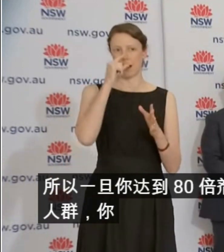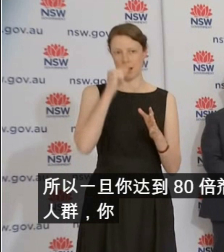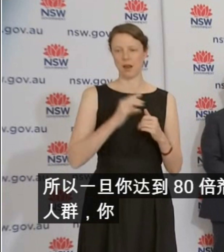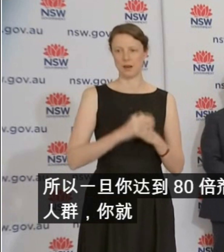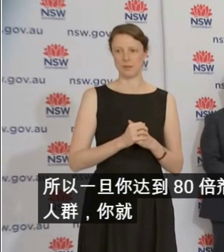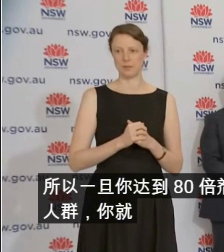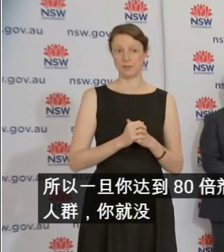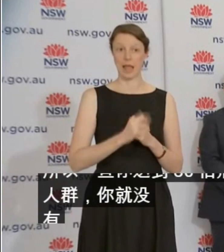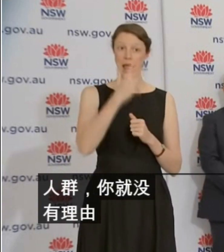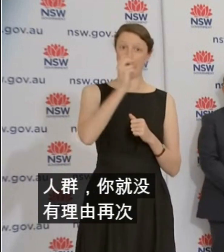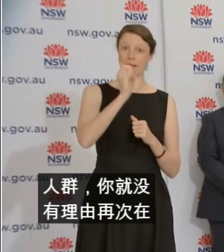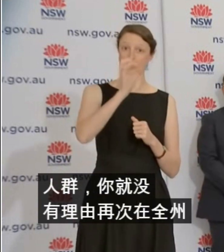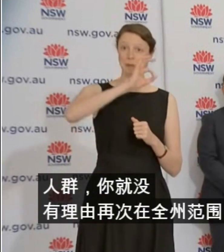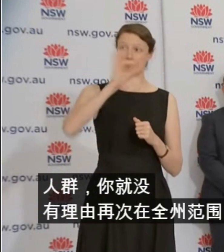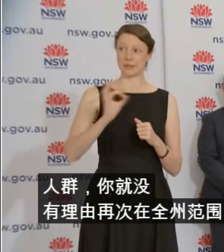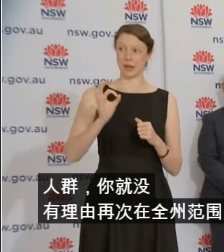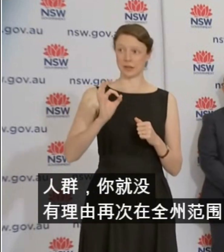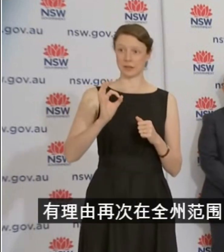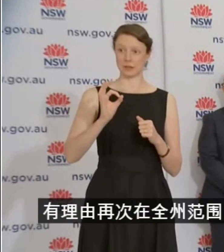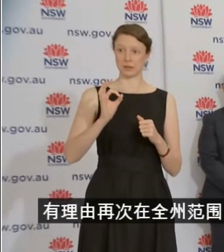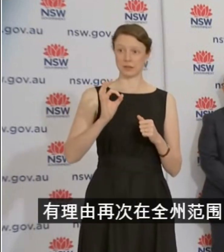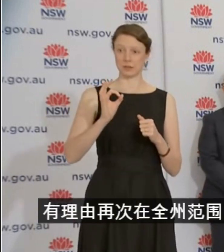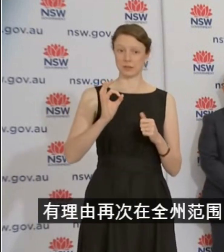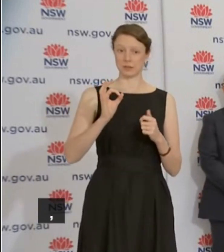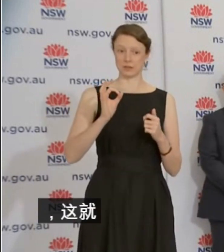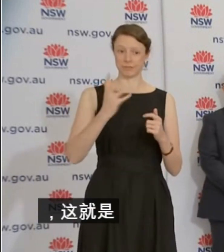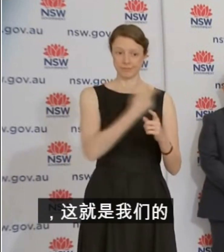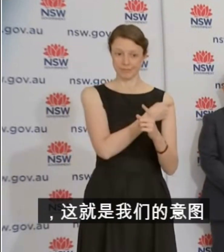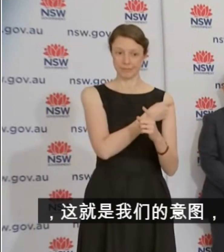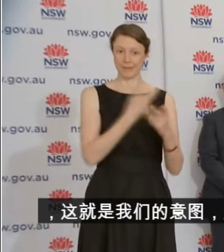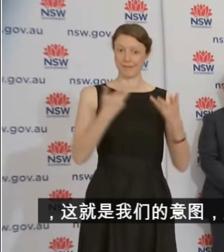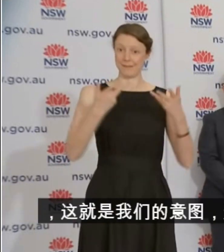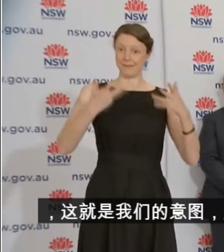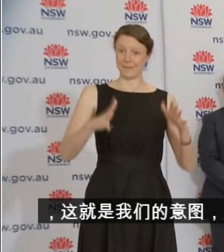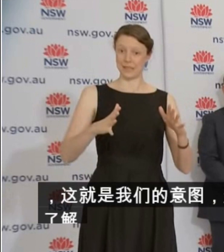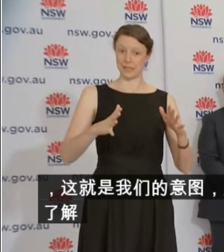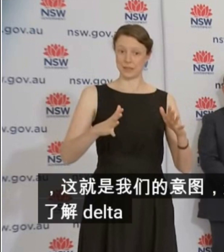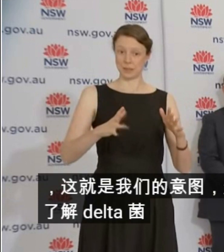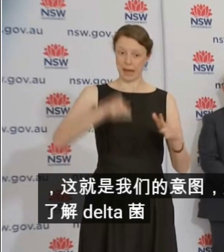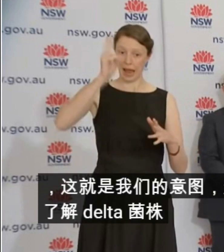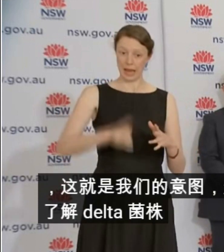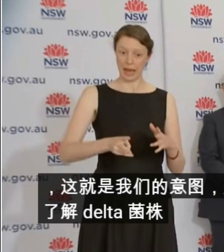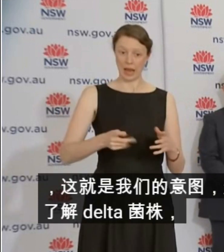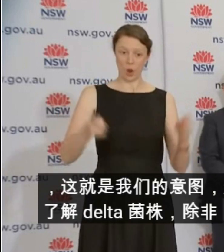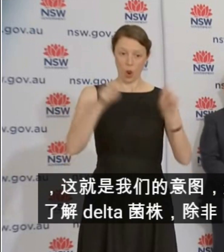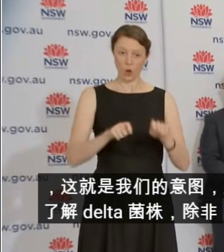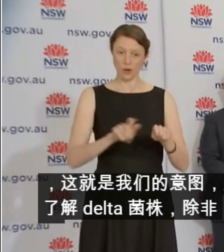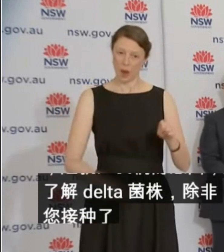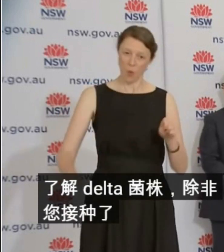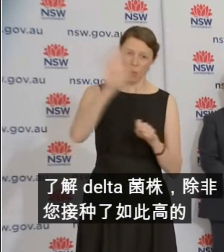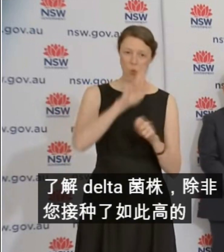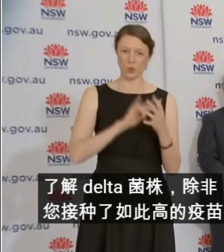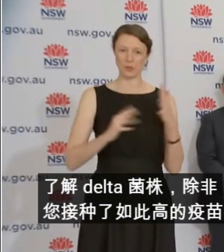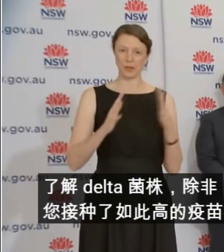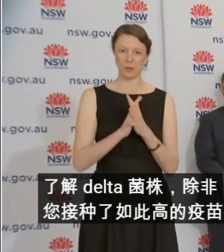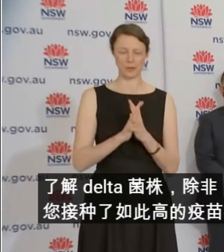population, there is no reason why you would have a statewide lockdown ever again. That is the intent, and that's why we know with the Delta strain that unless you have